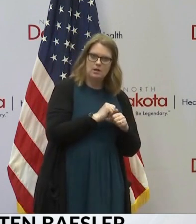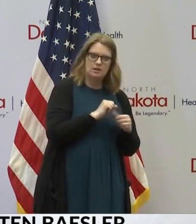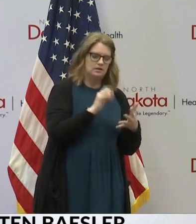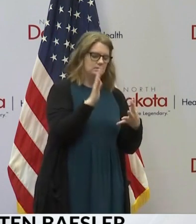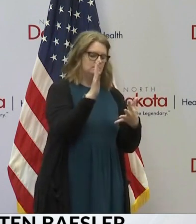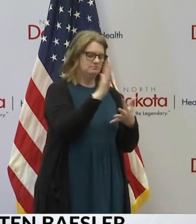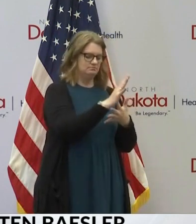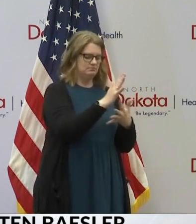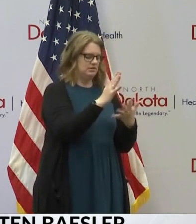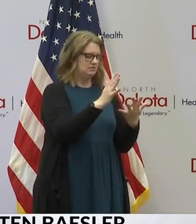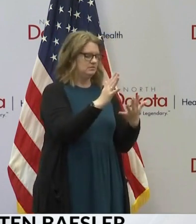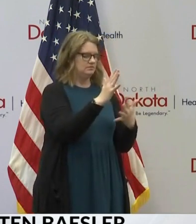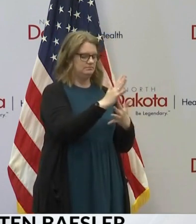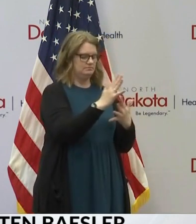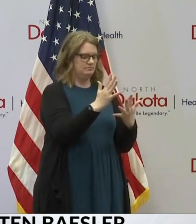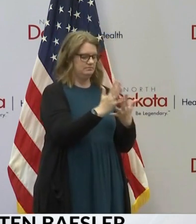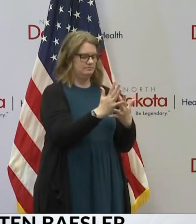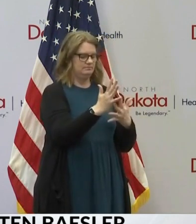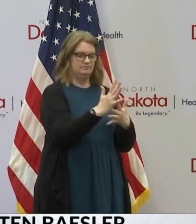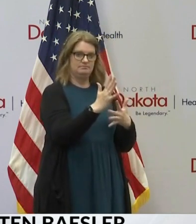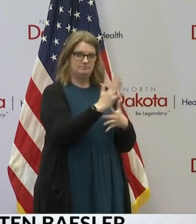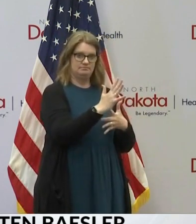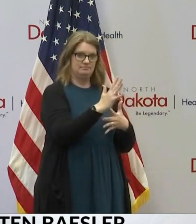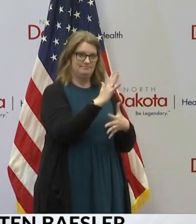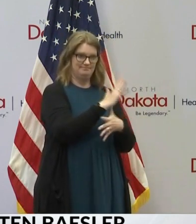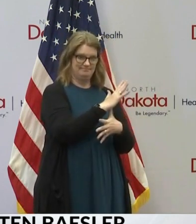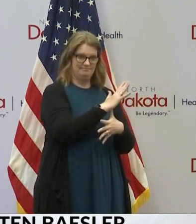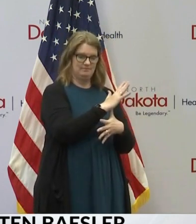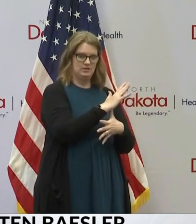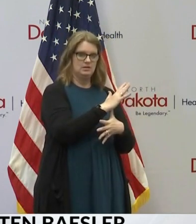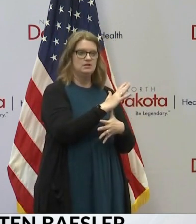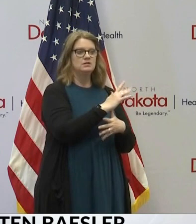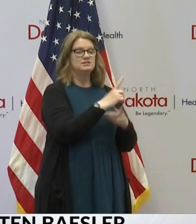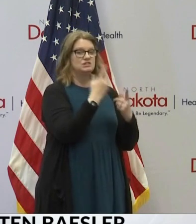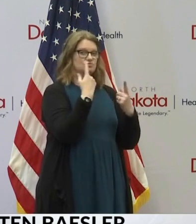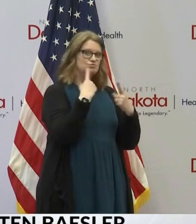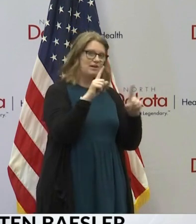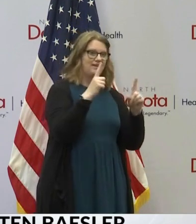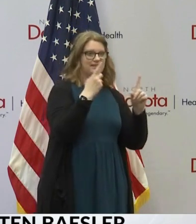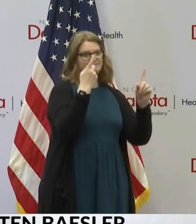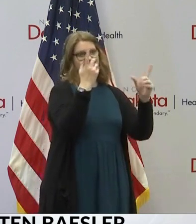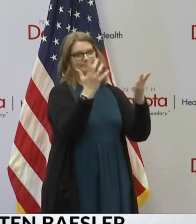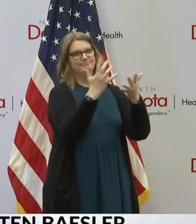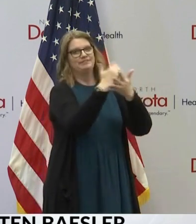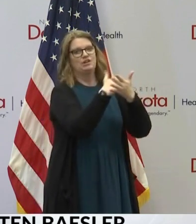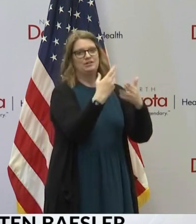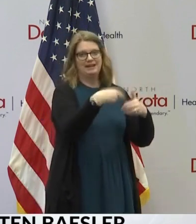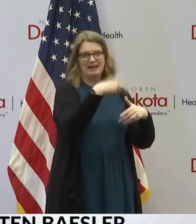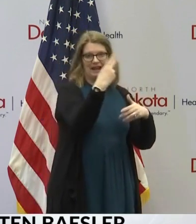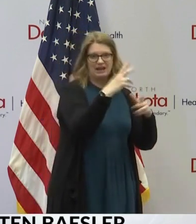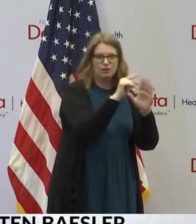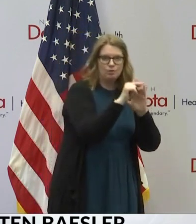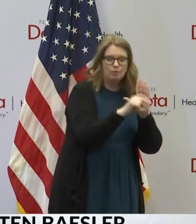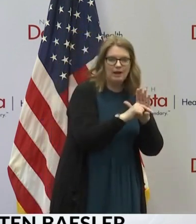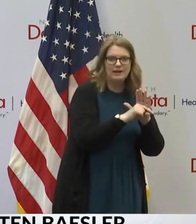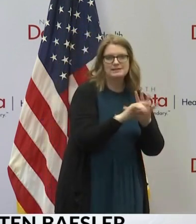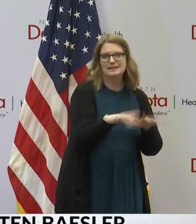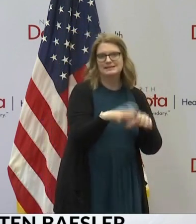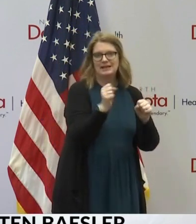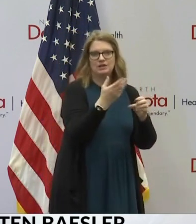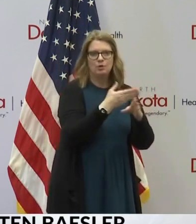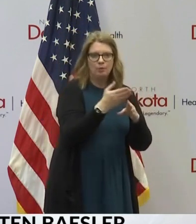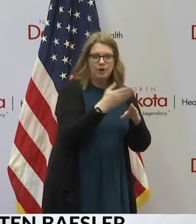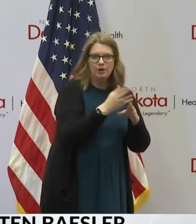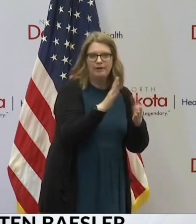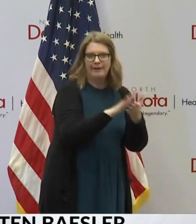as a sophomore, as a junior, and a senior, to achieve high grades, take the required courses in career and technical or in